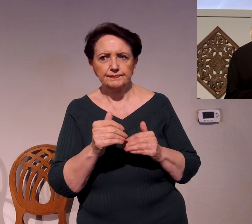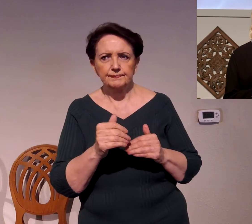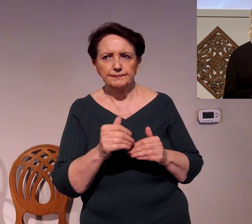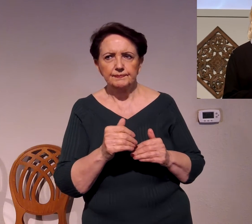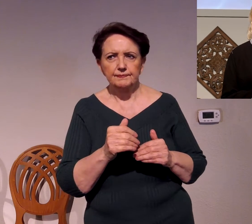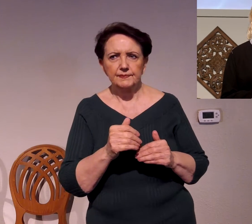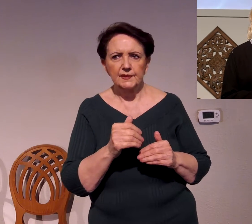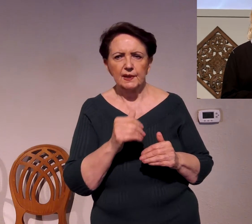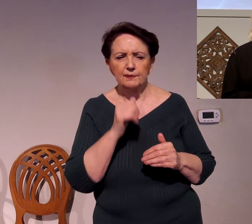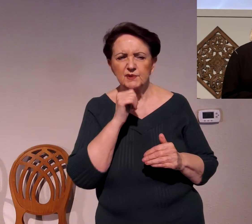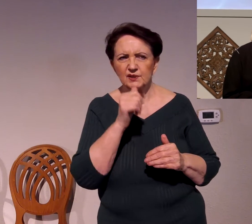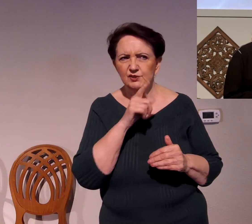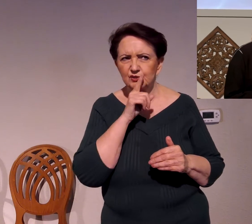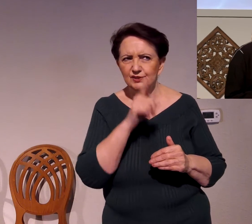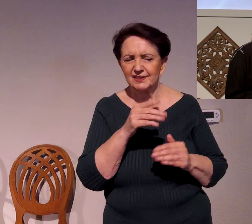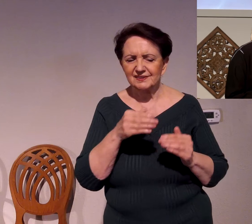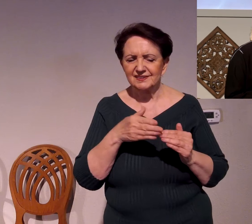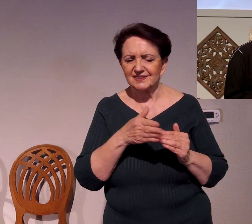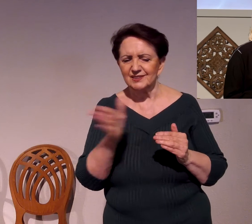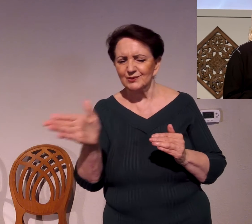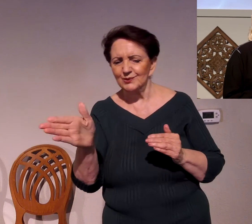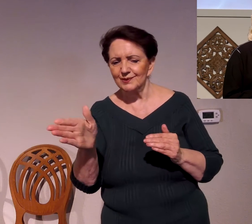detour. That just might be a stop sign.